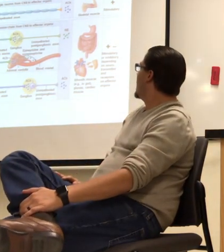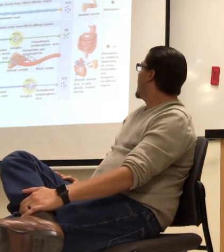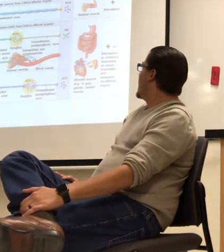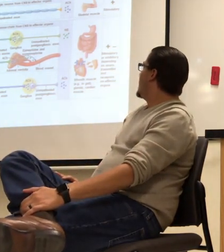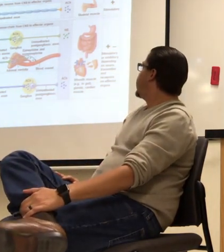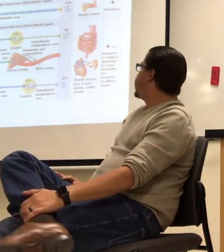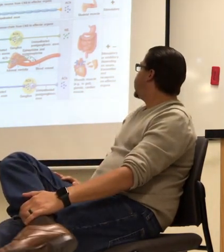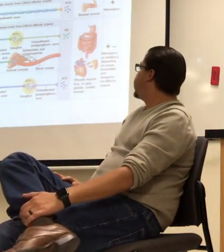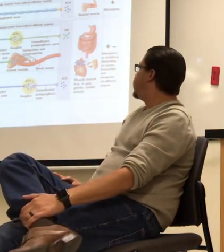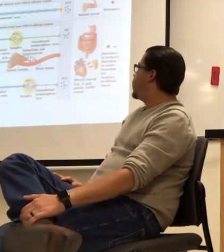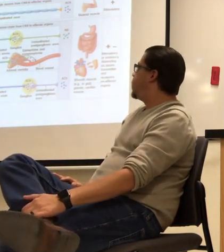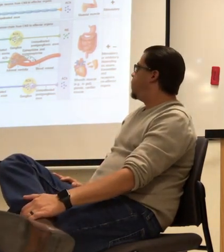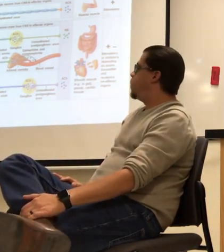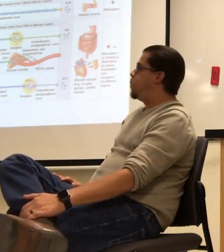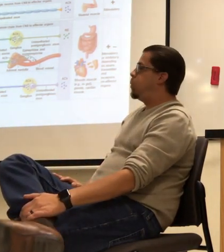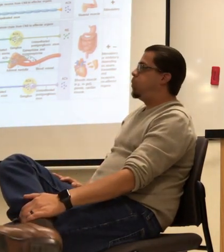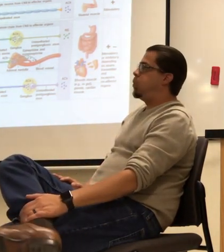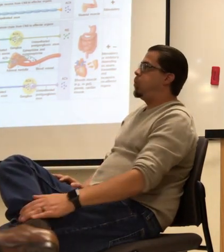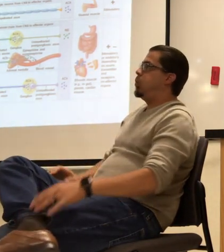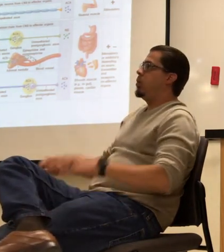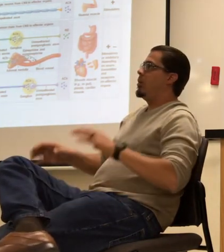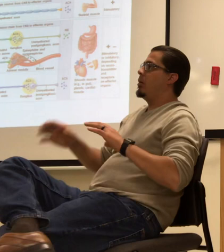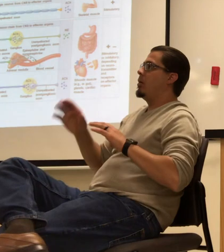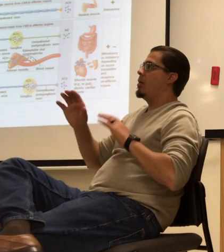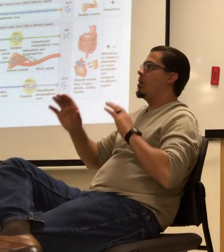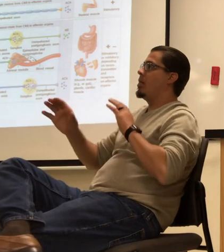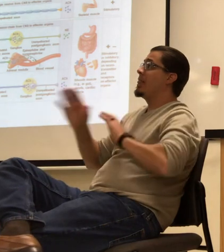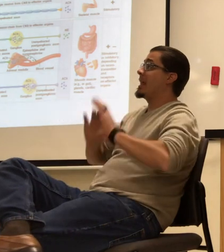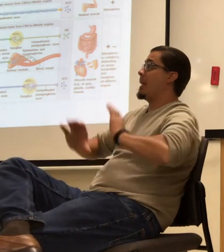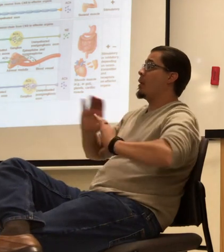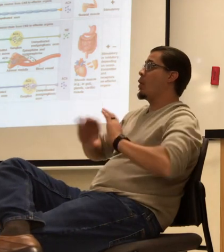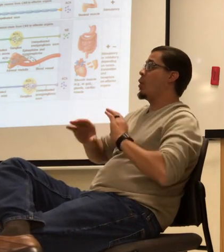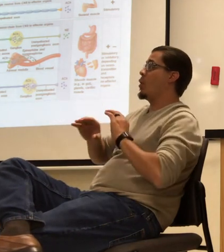So the chemical that's secreted.